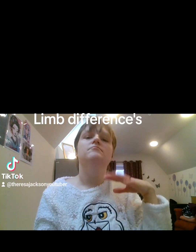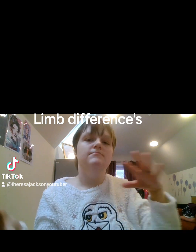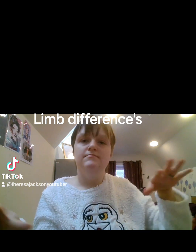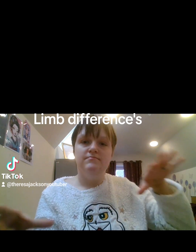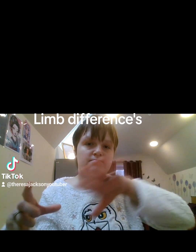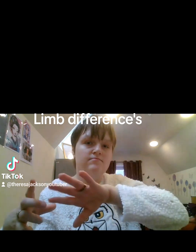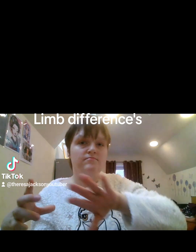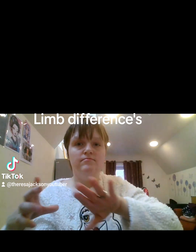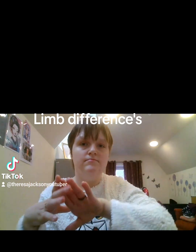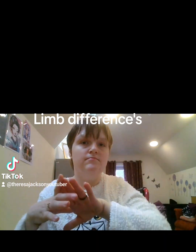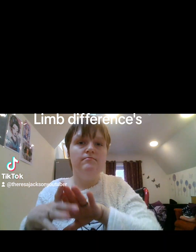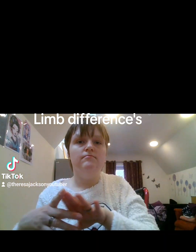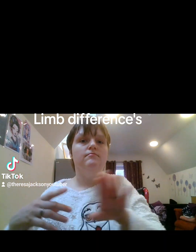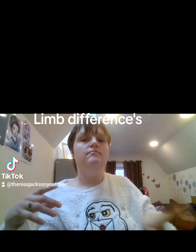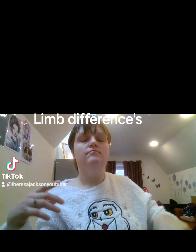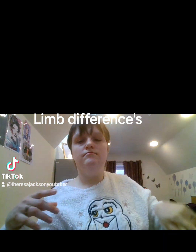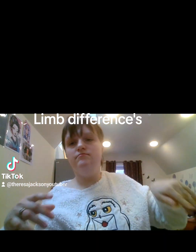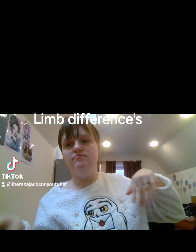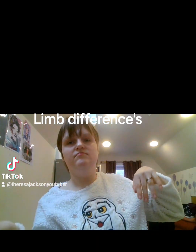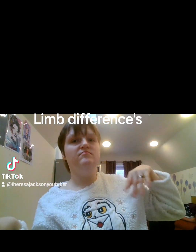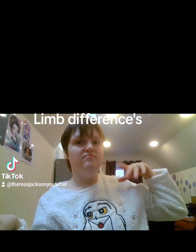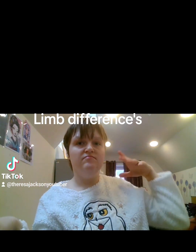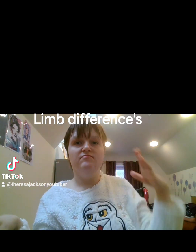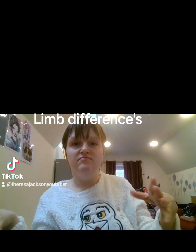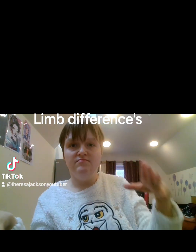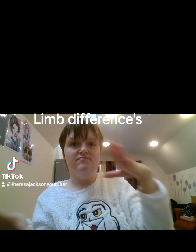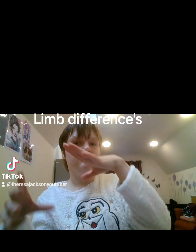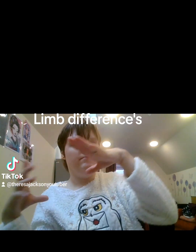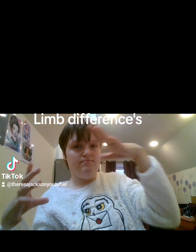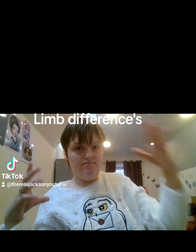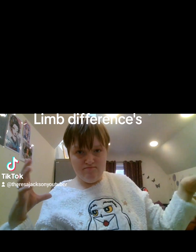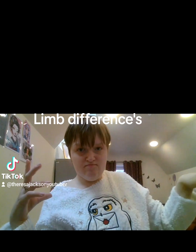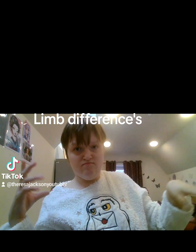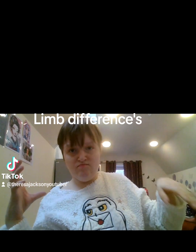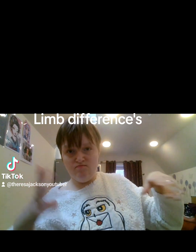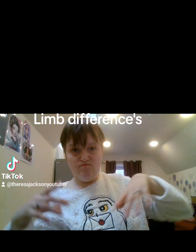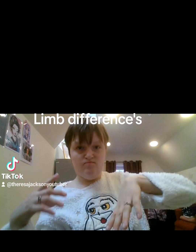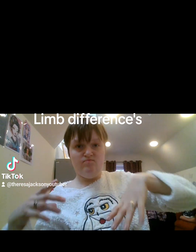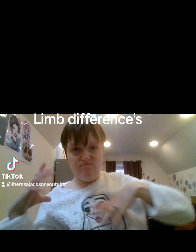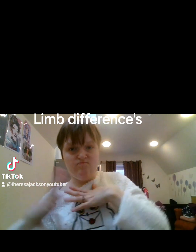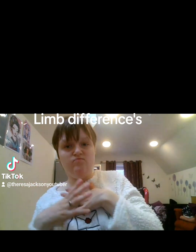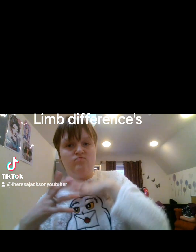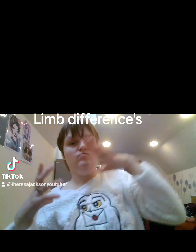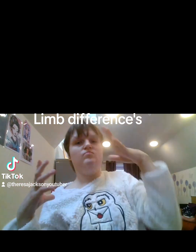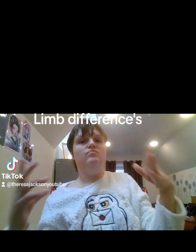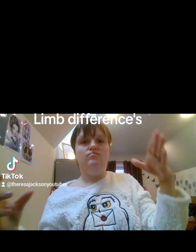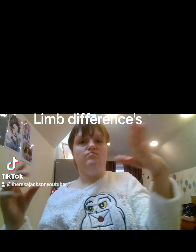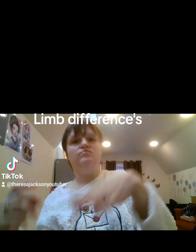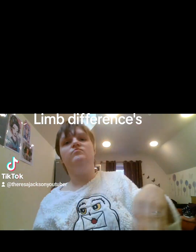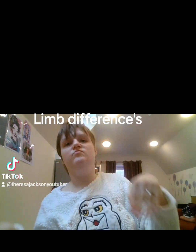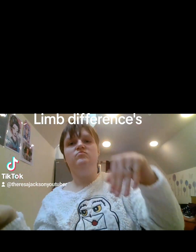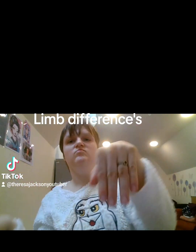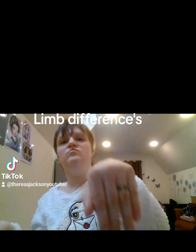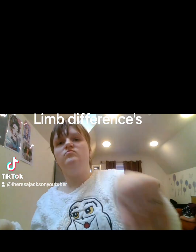to discuss challenges, share stories, and offer emotional support. Through